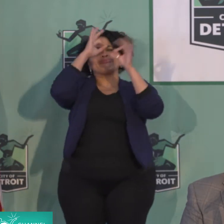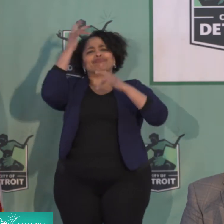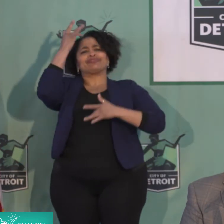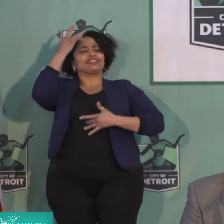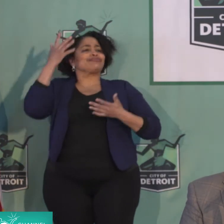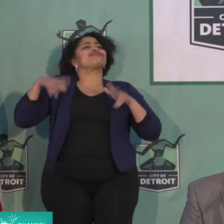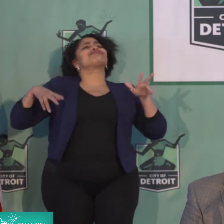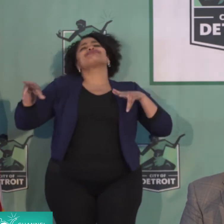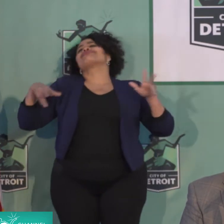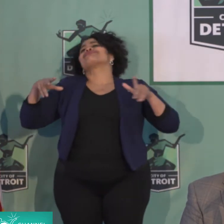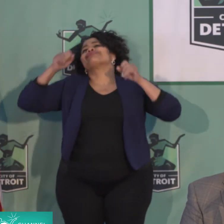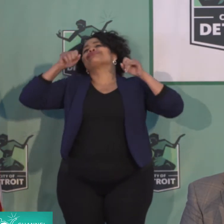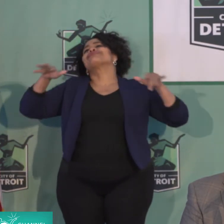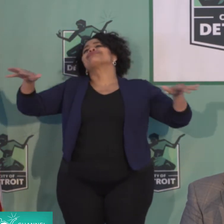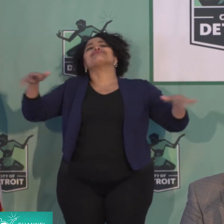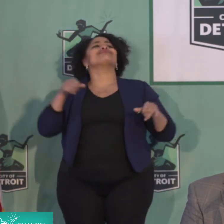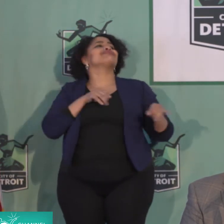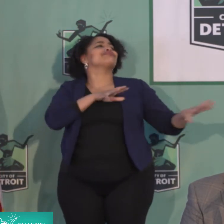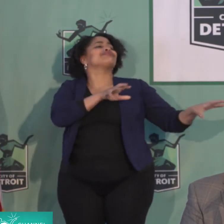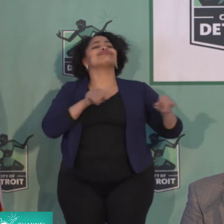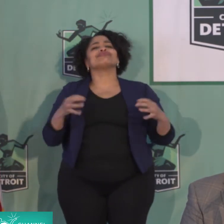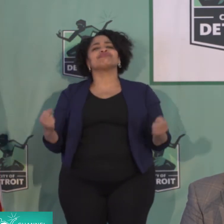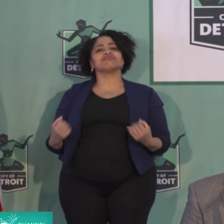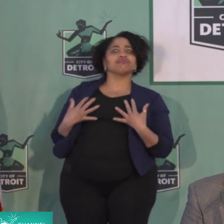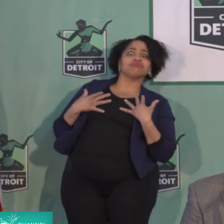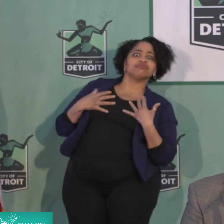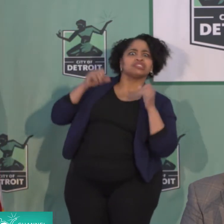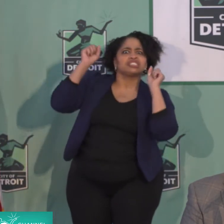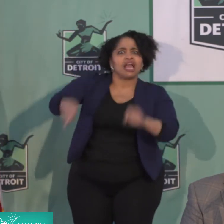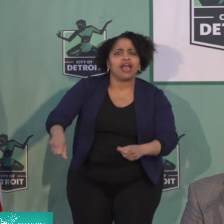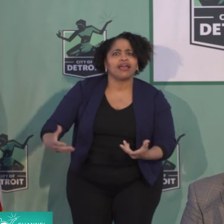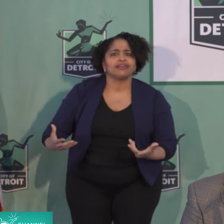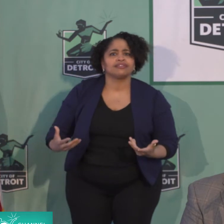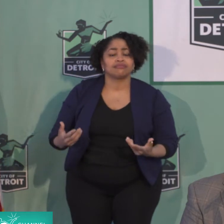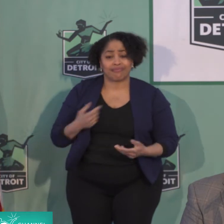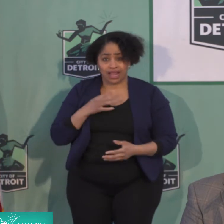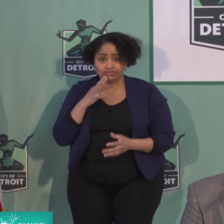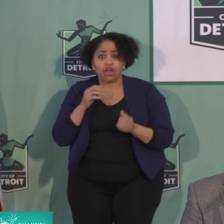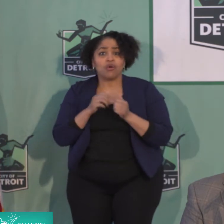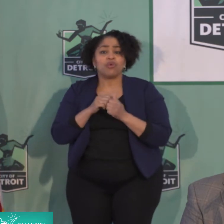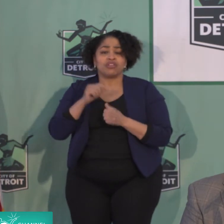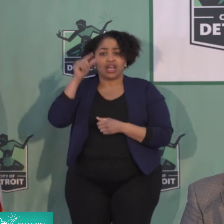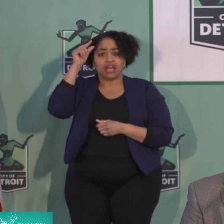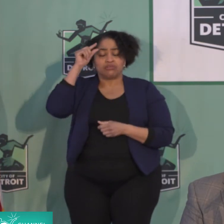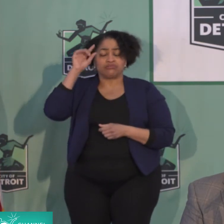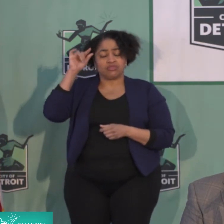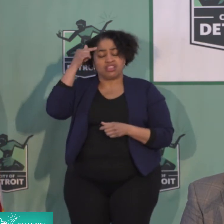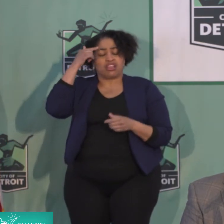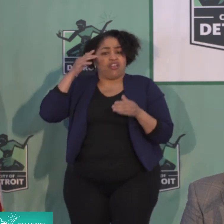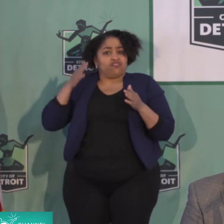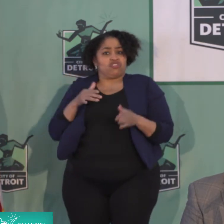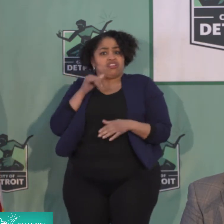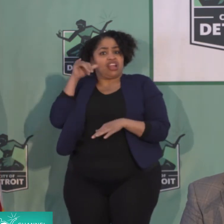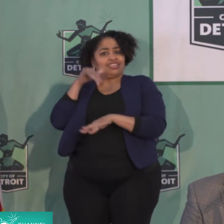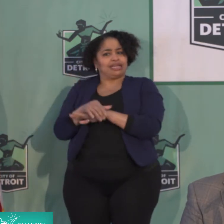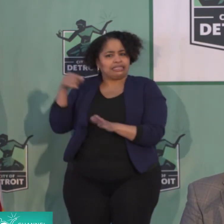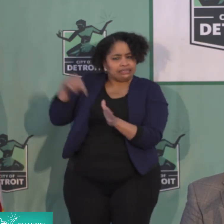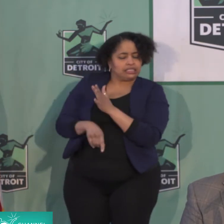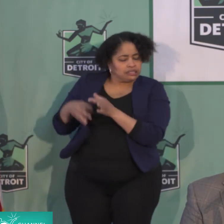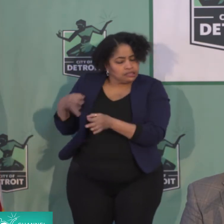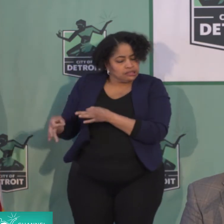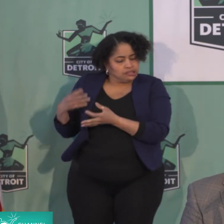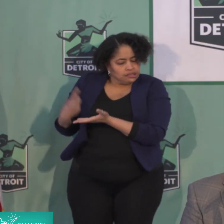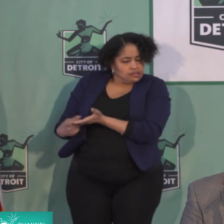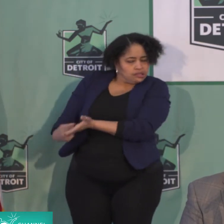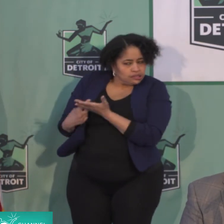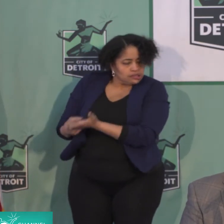sick are spreading it to others. I talked to the governor last night about this at length. We are going to do everything in